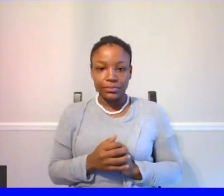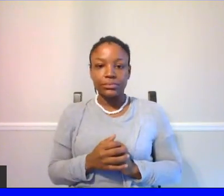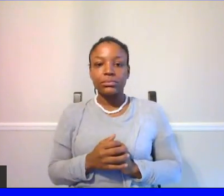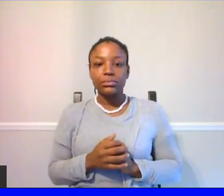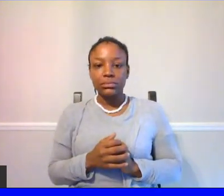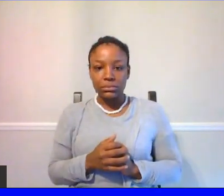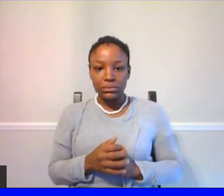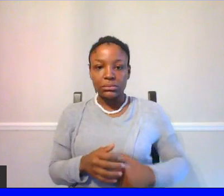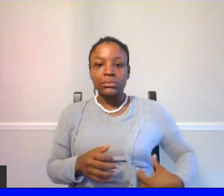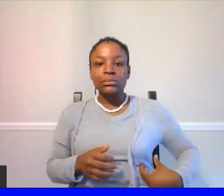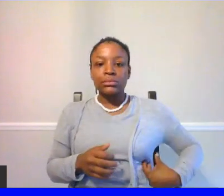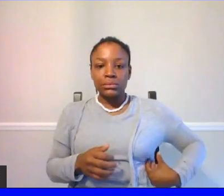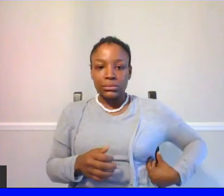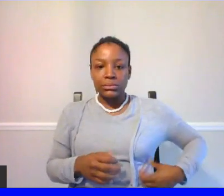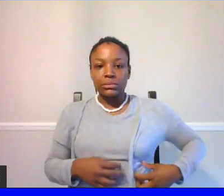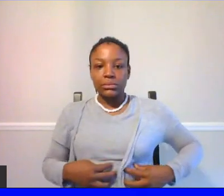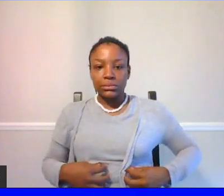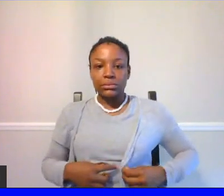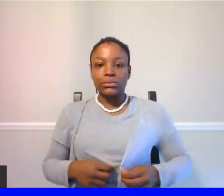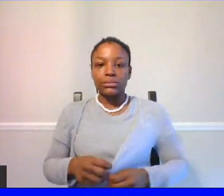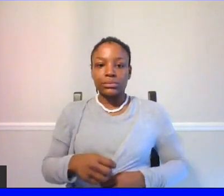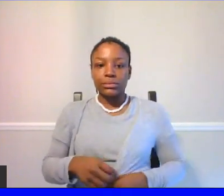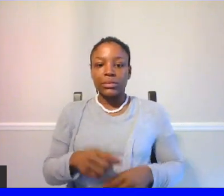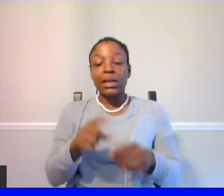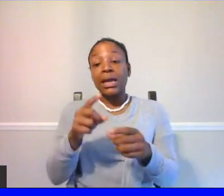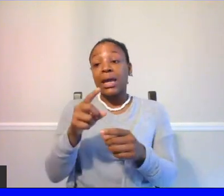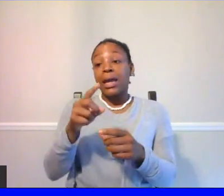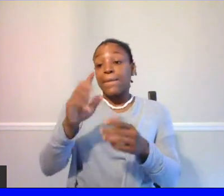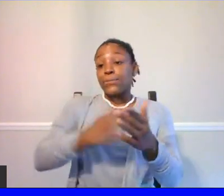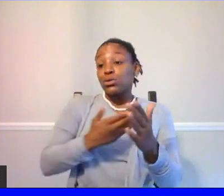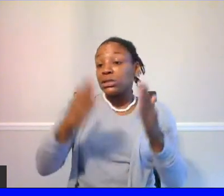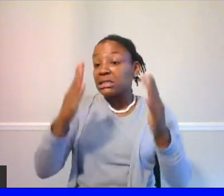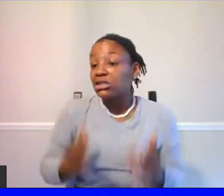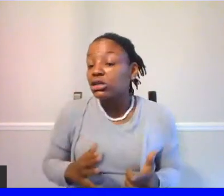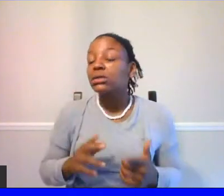And not only was it musicians and